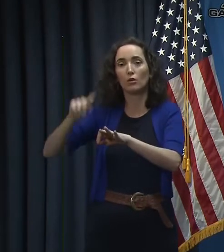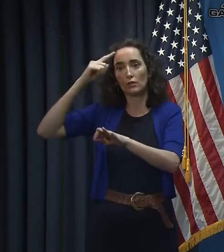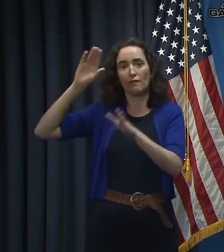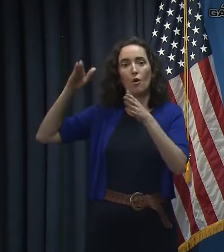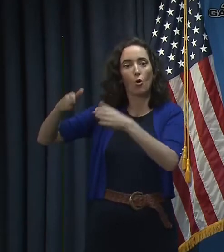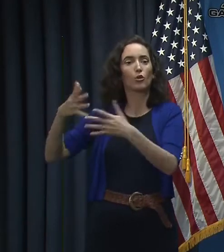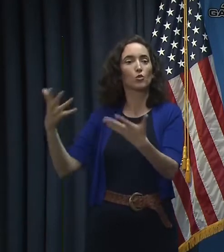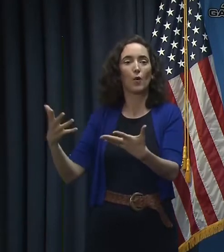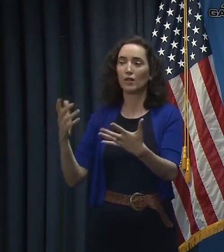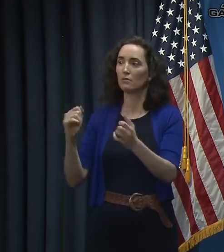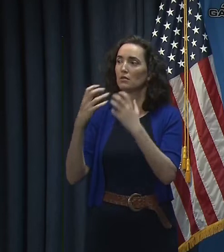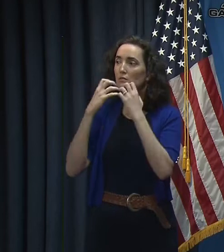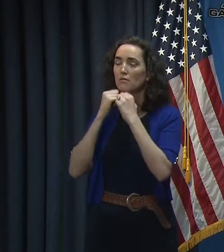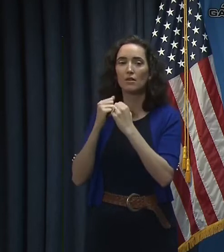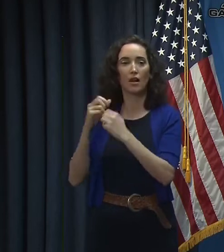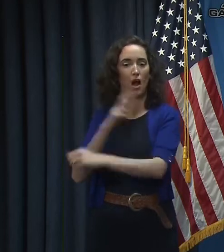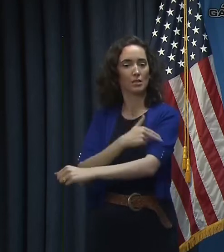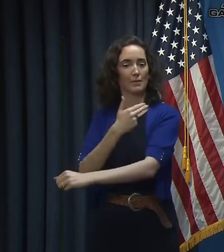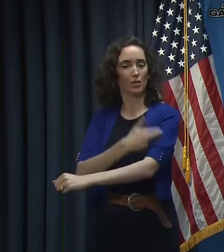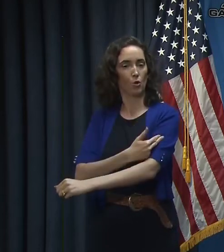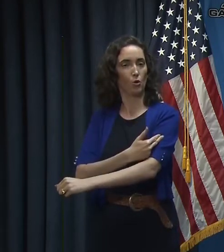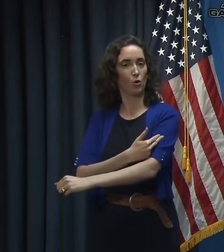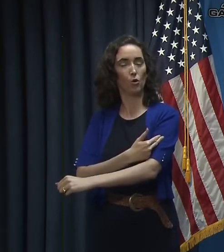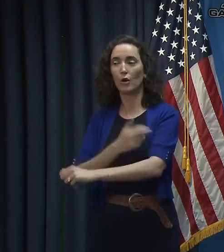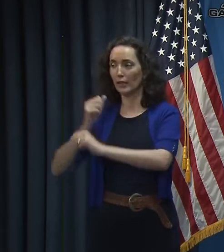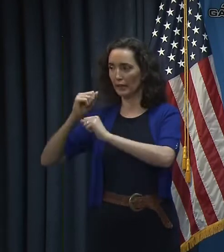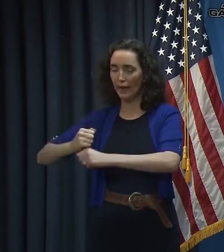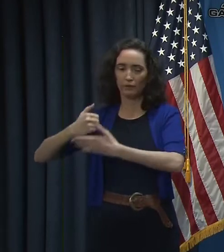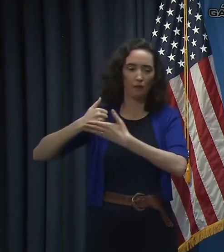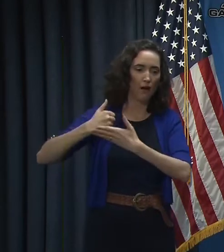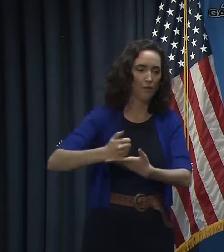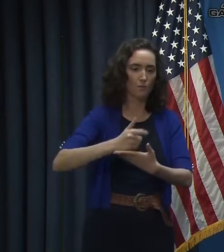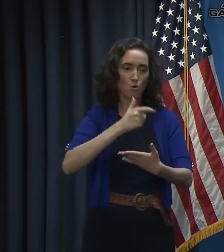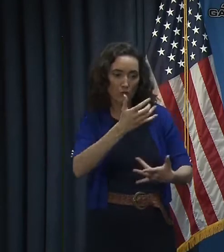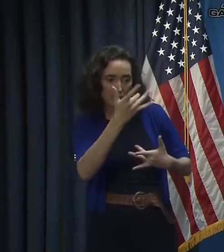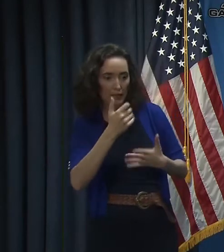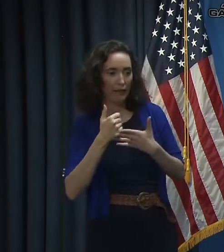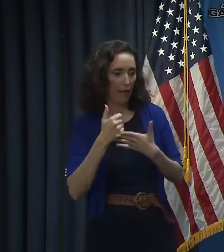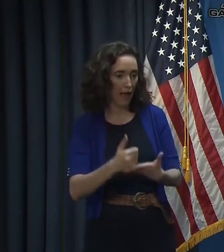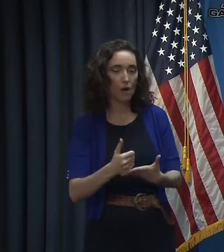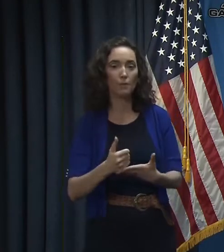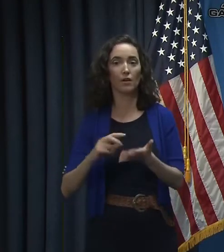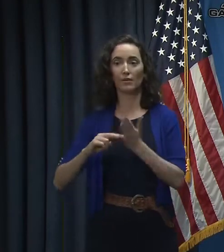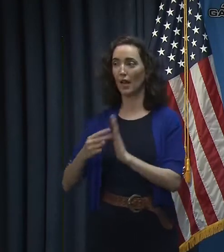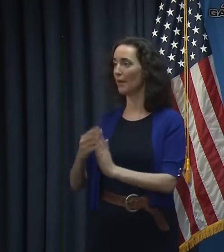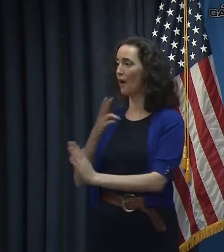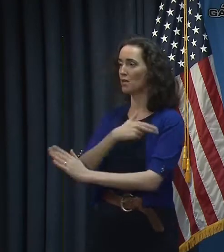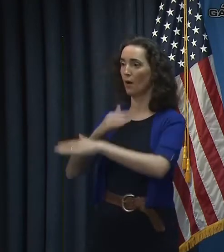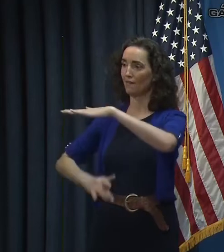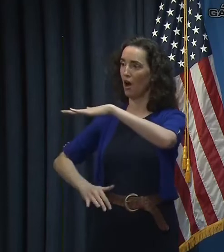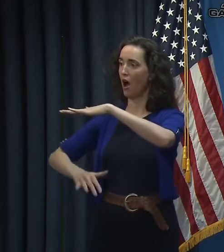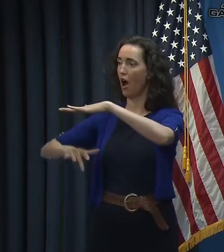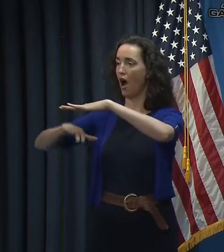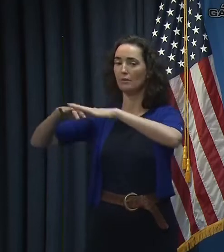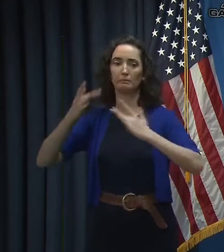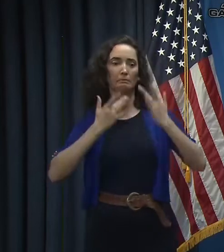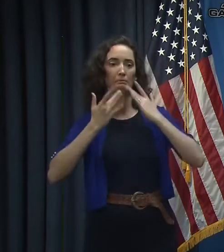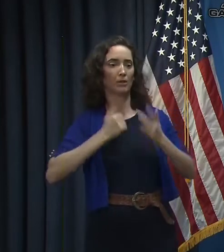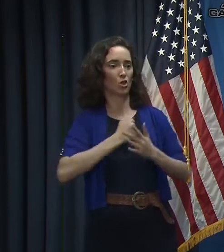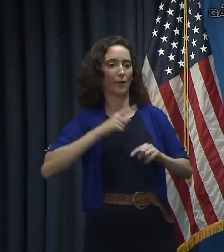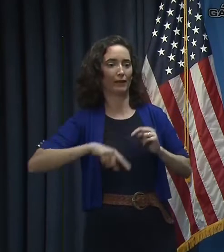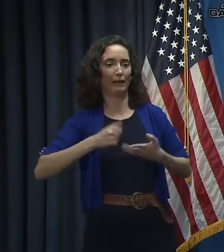our healthcare system's ability to respond to people who are ill, to reduce the likelihood that there's not adequate resources to treat